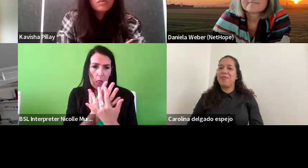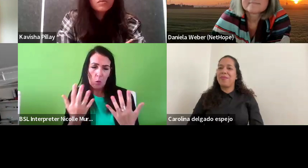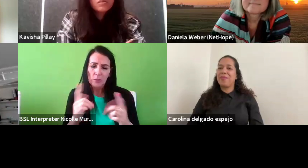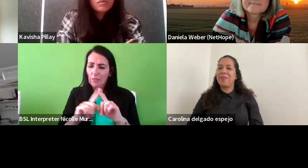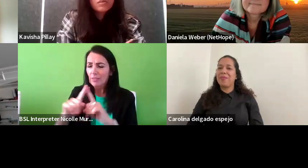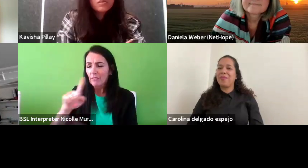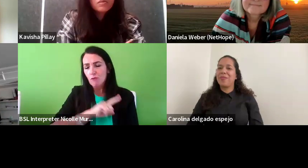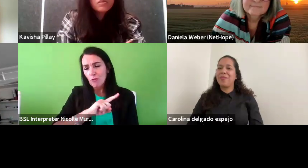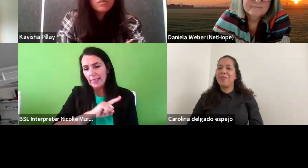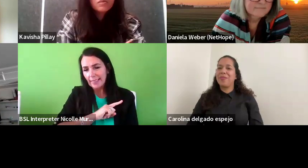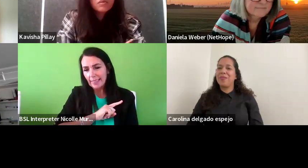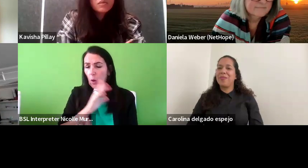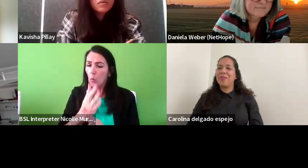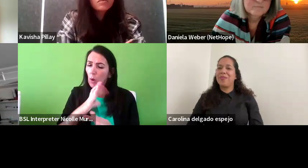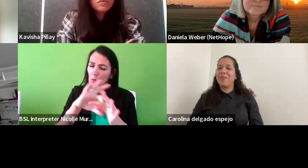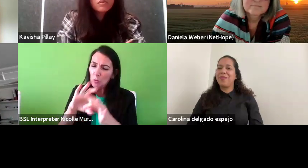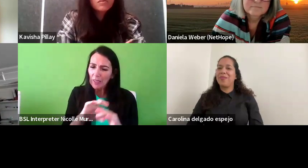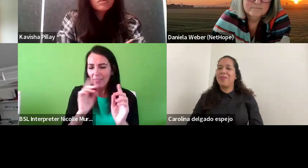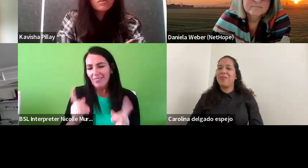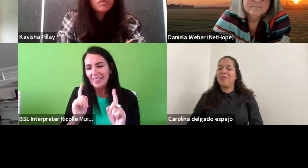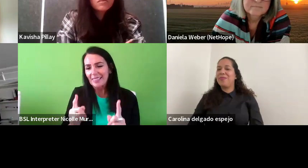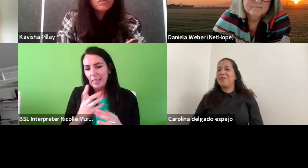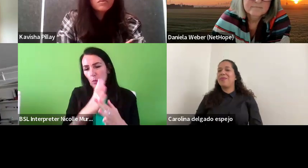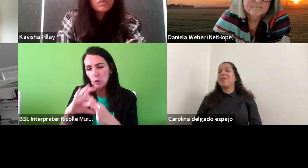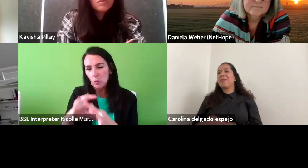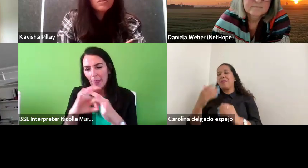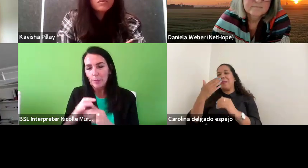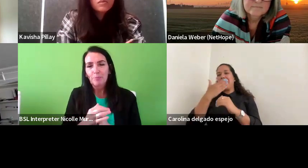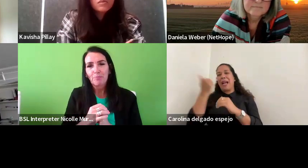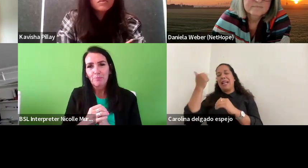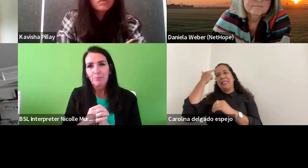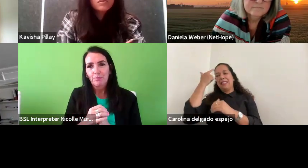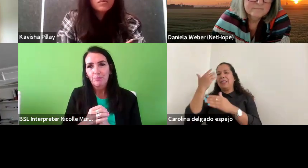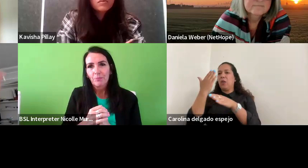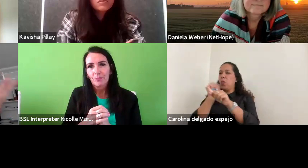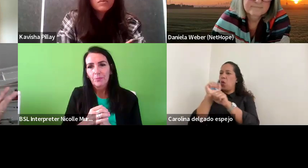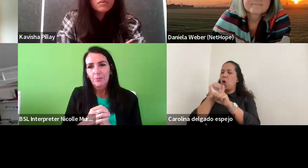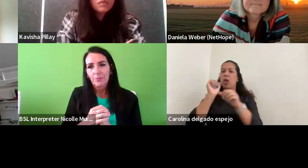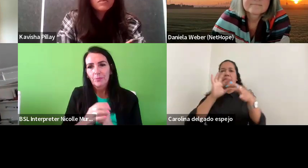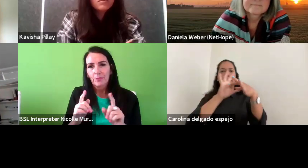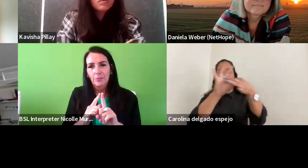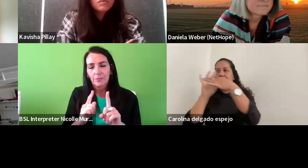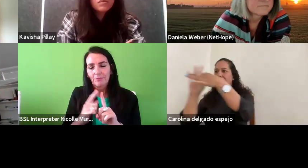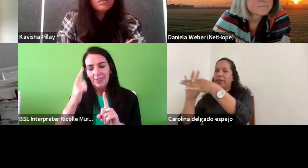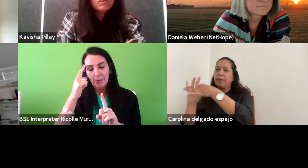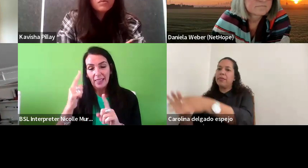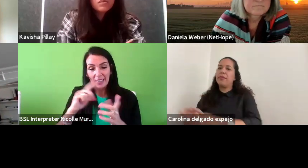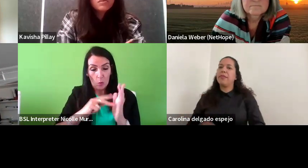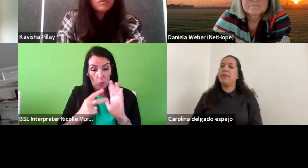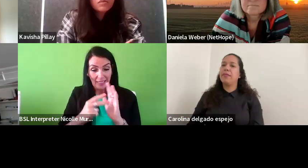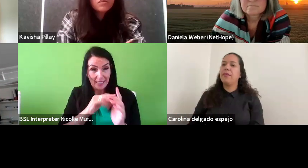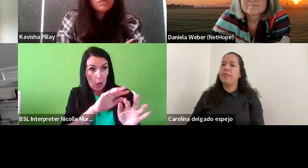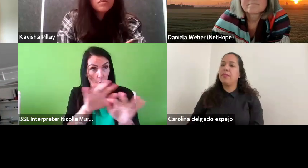reasons, we need to work together on these issues. And then I'm just thinking of us as humanitarian organizations, but